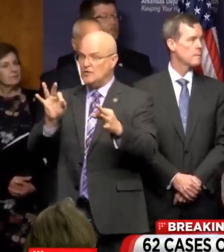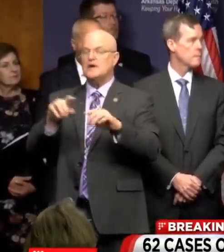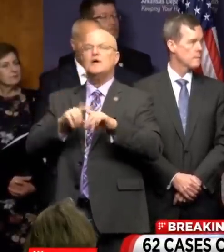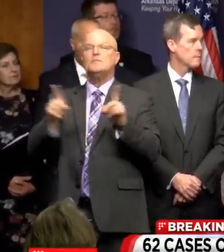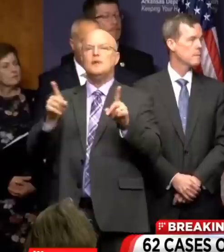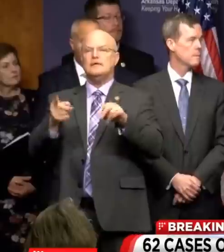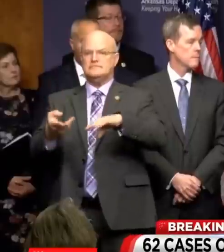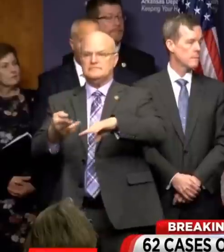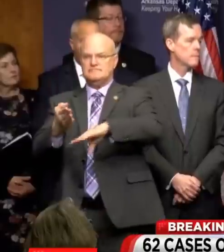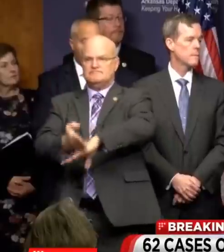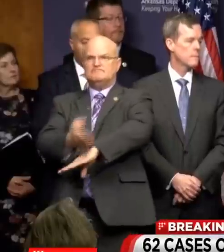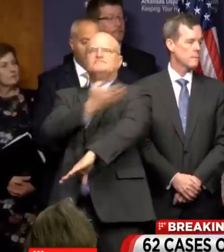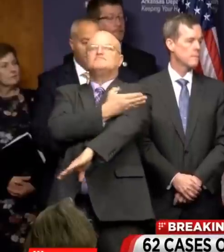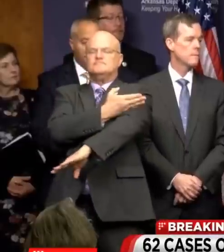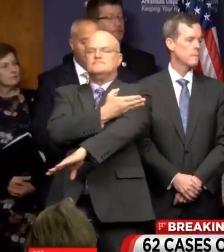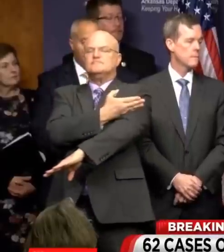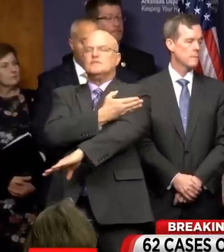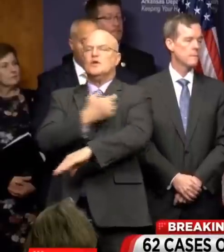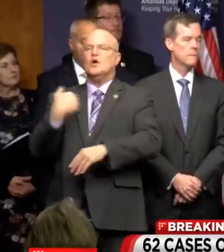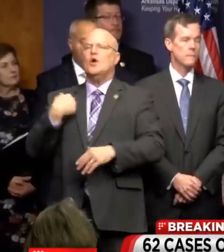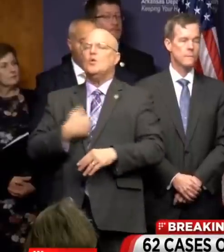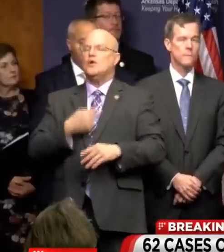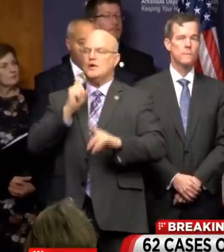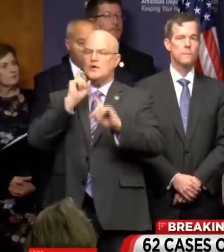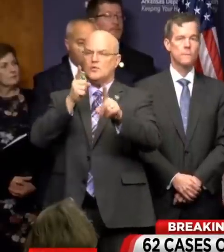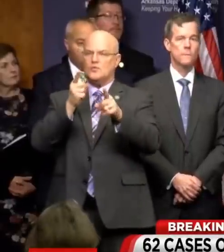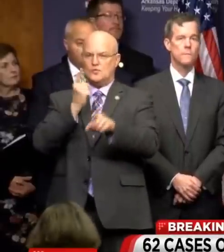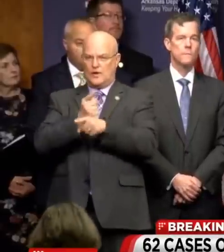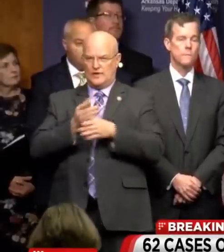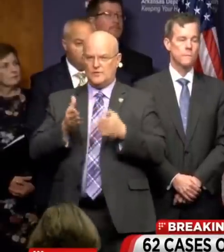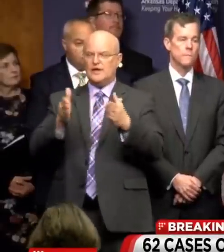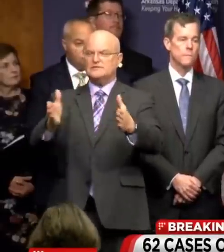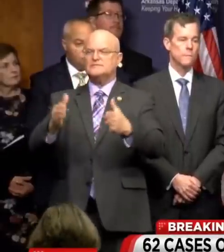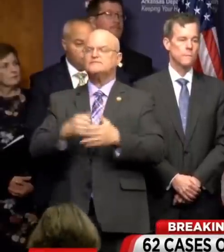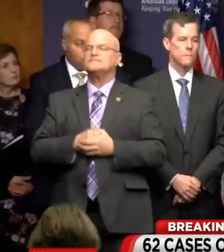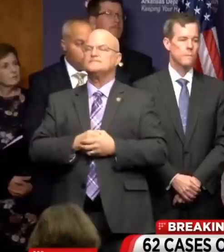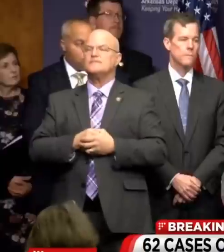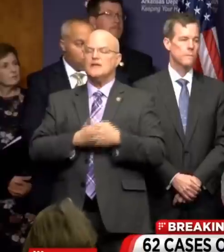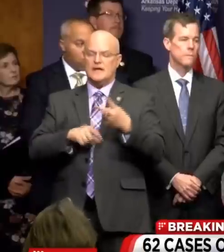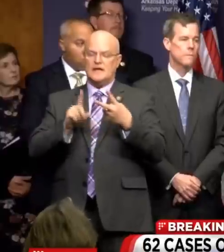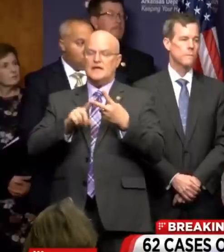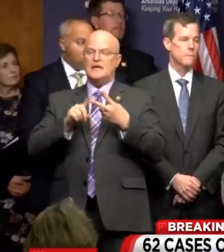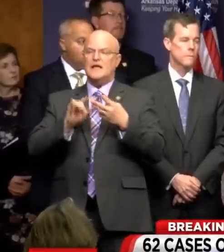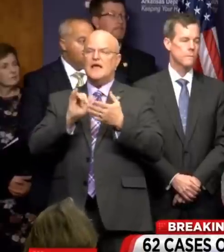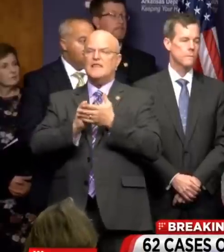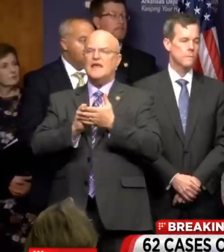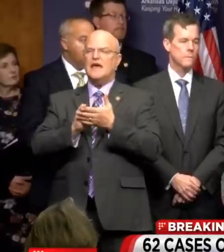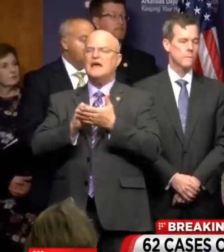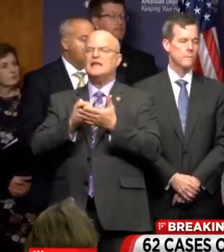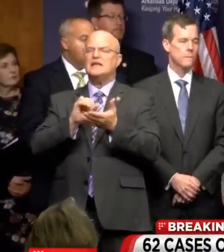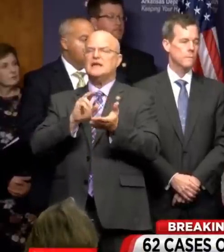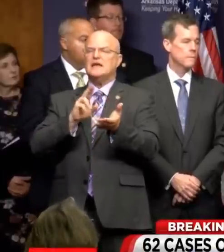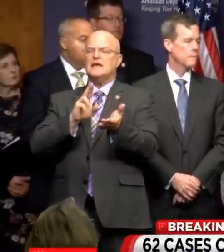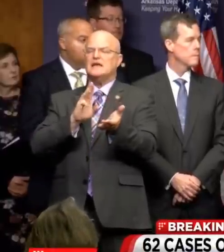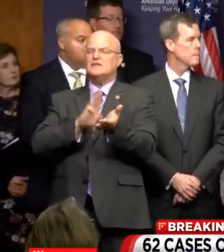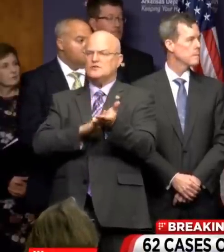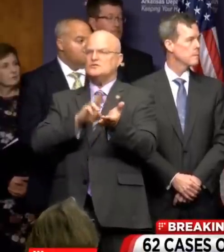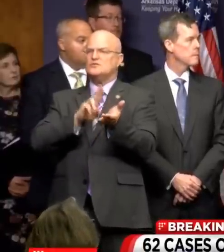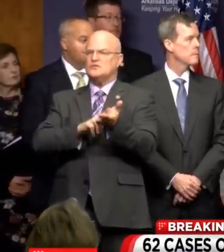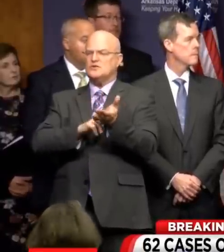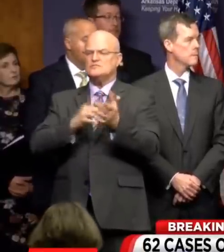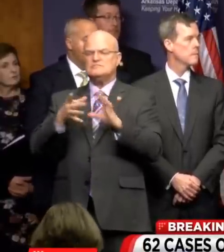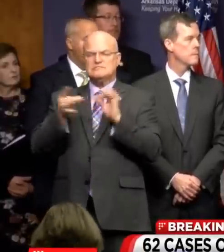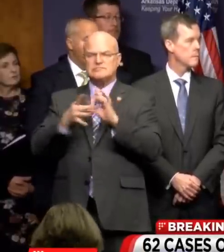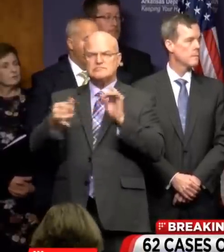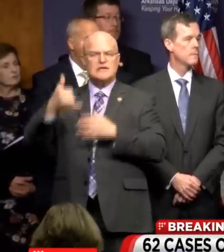been greatly enhanced and greatly increased, and so we're headed in the right direction. The other issue that the providers were consistently reaching out to me about was